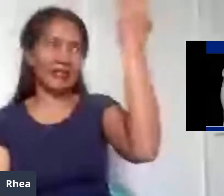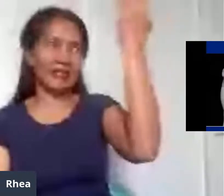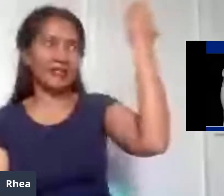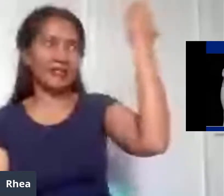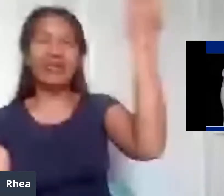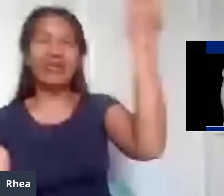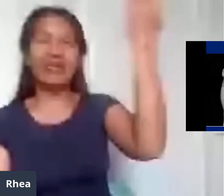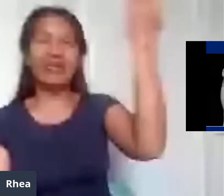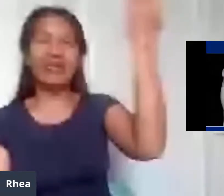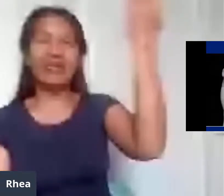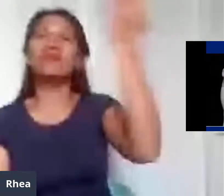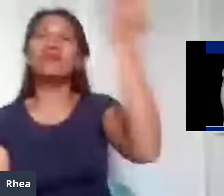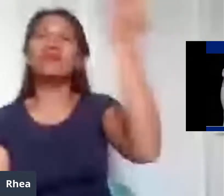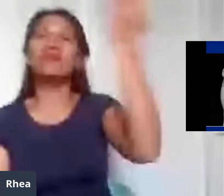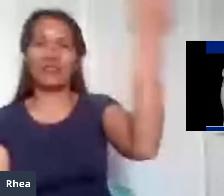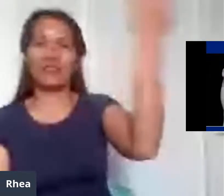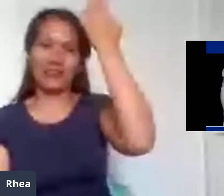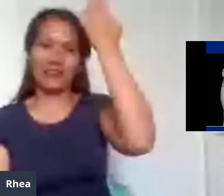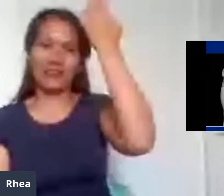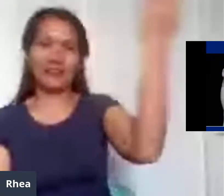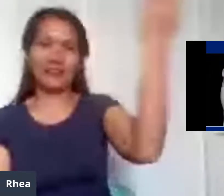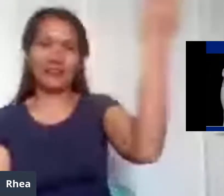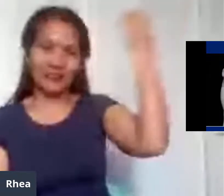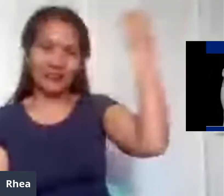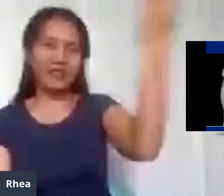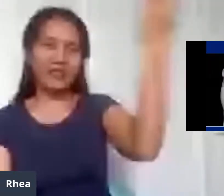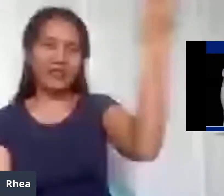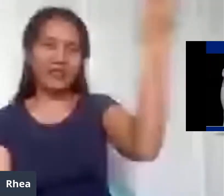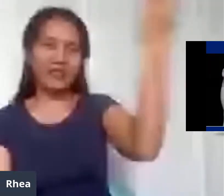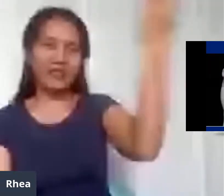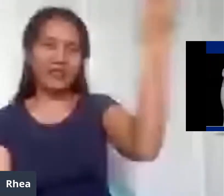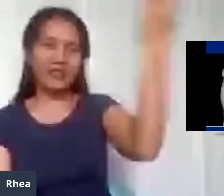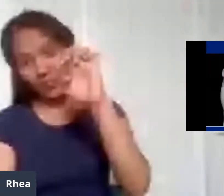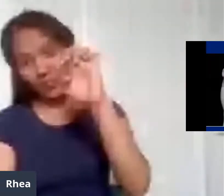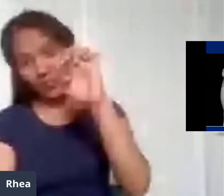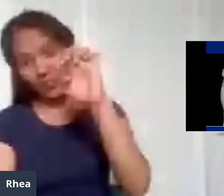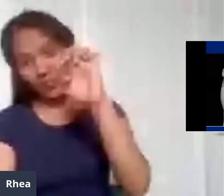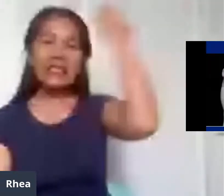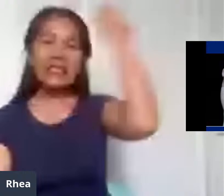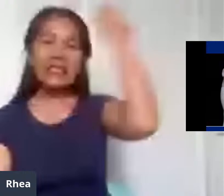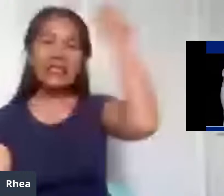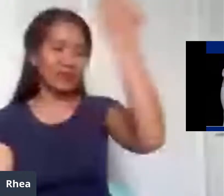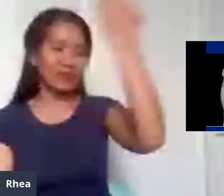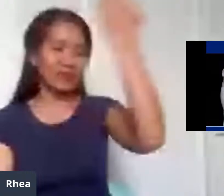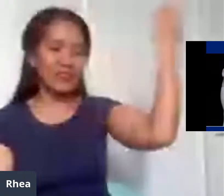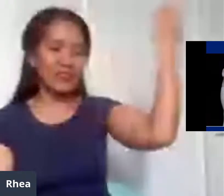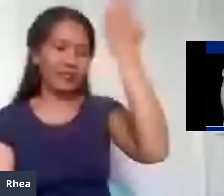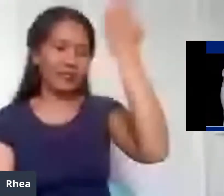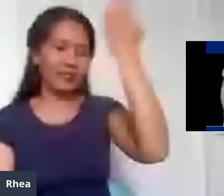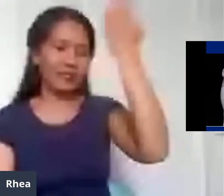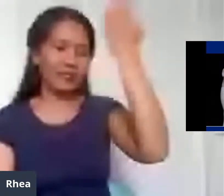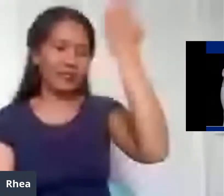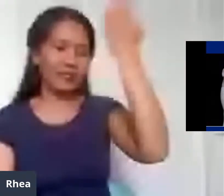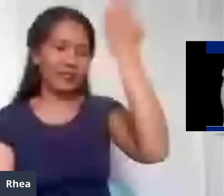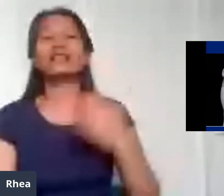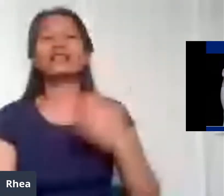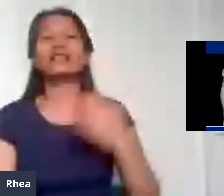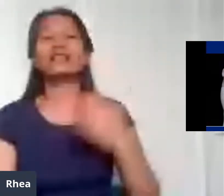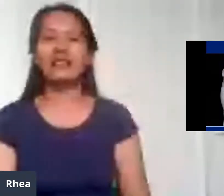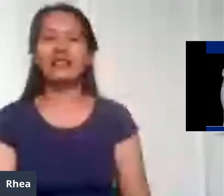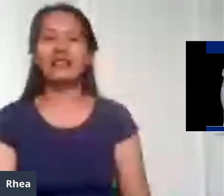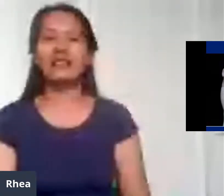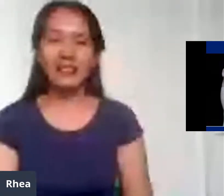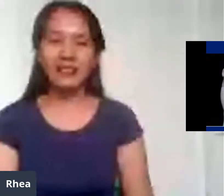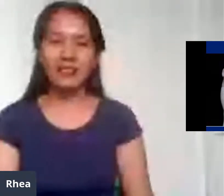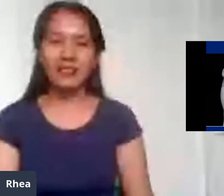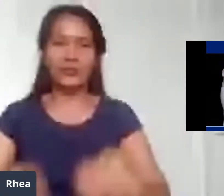It is like a light of an ambulance going around. This is emergency. E, emergency. Or